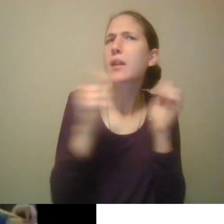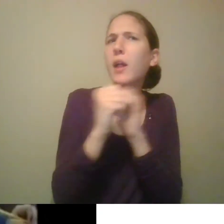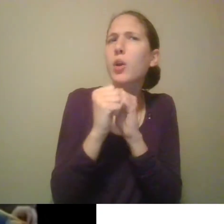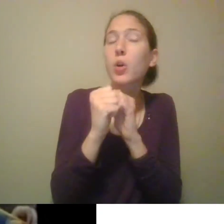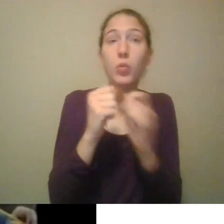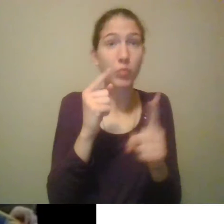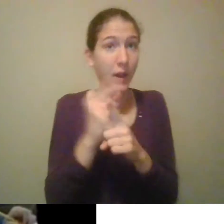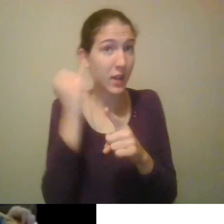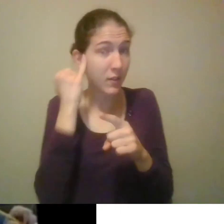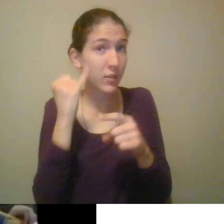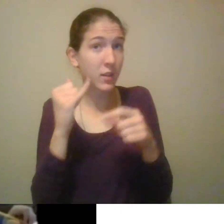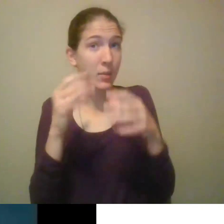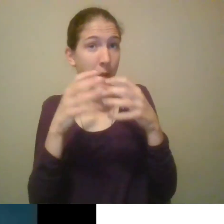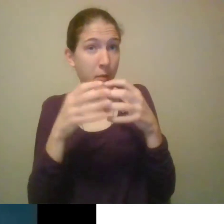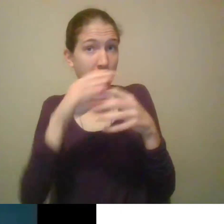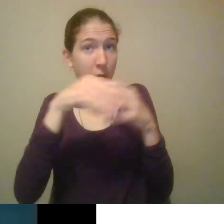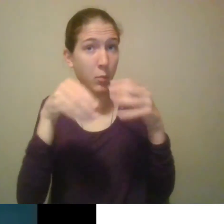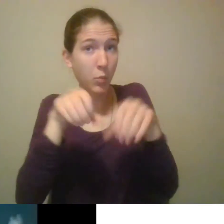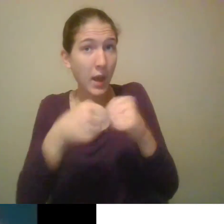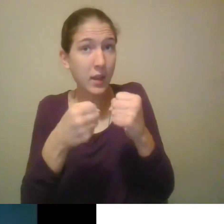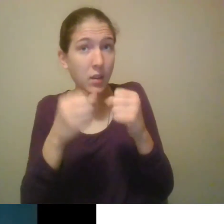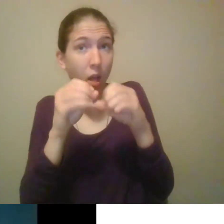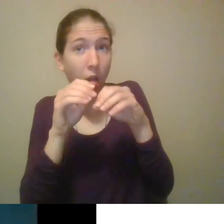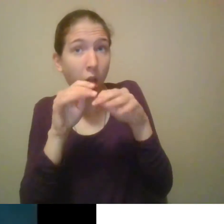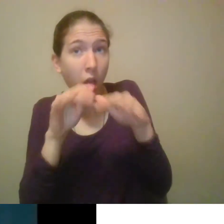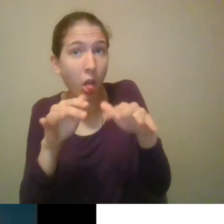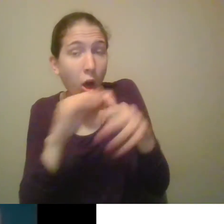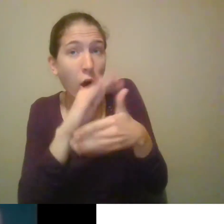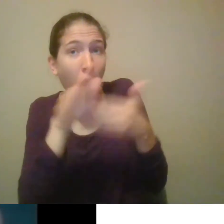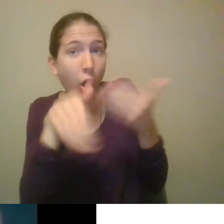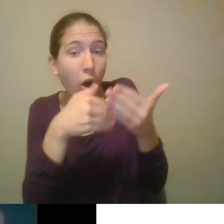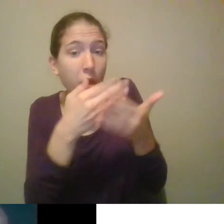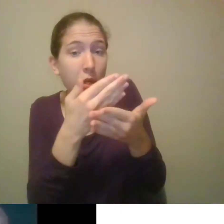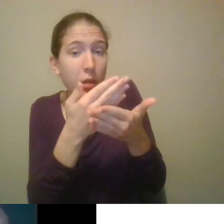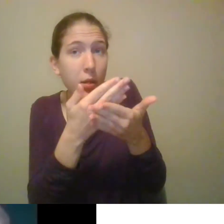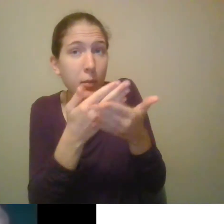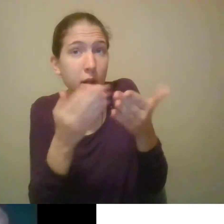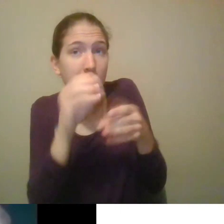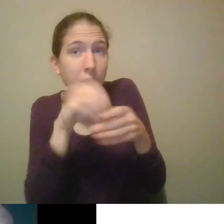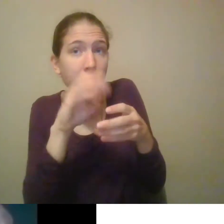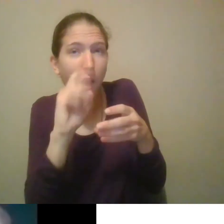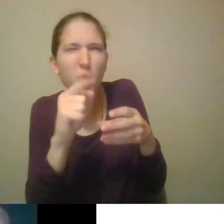the material in the cell, which we call what? Somebody's hand? All that material in the cell?